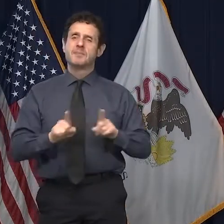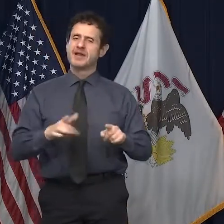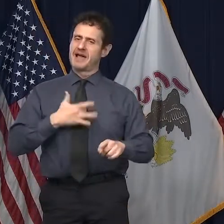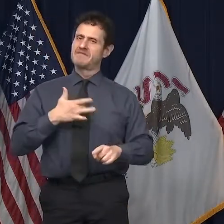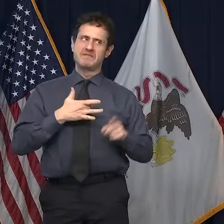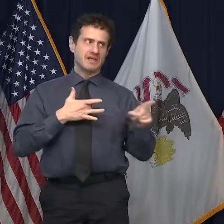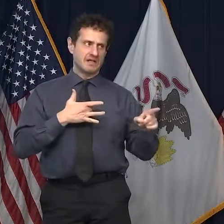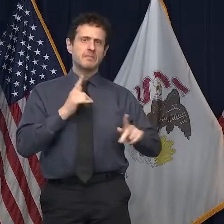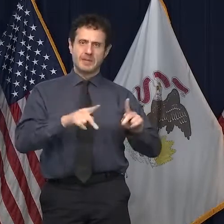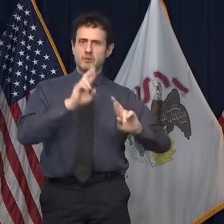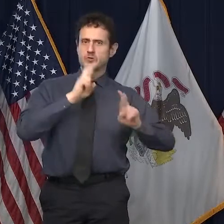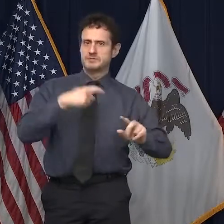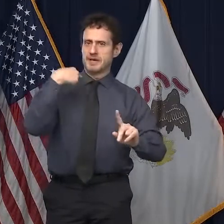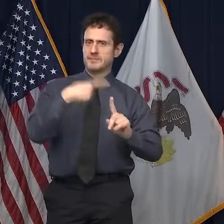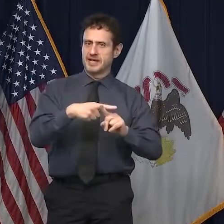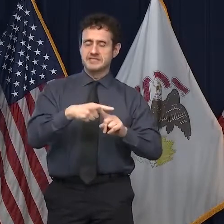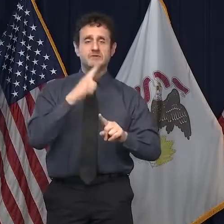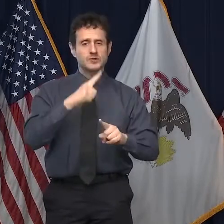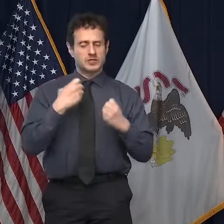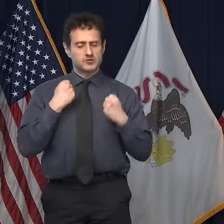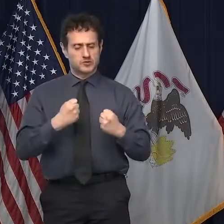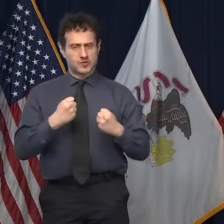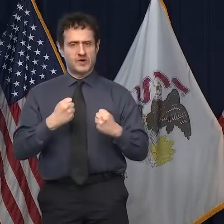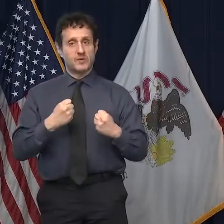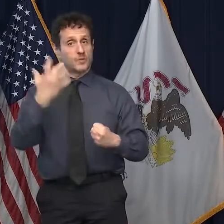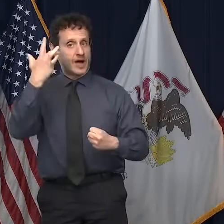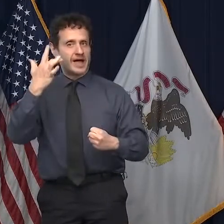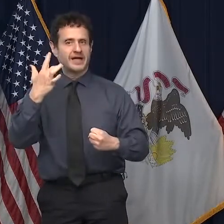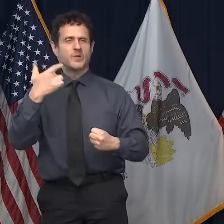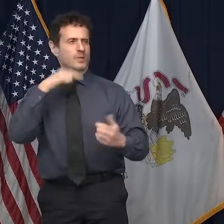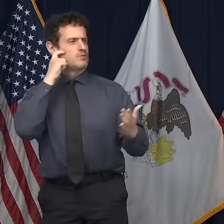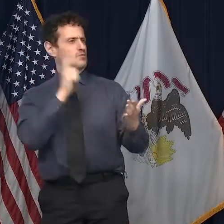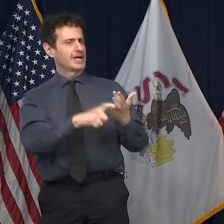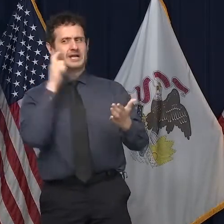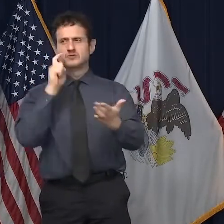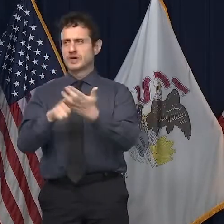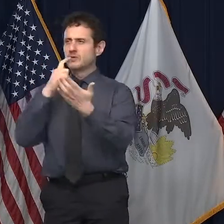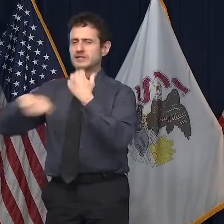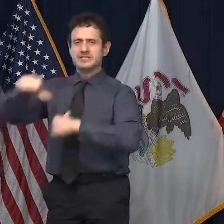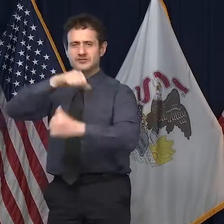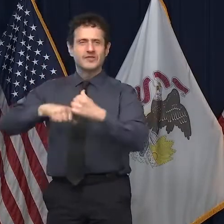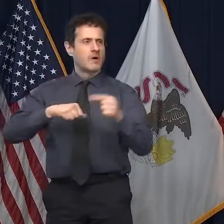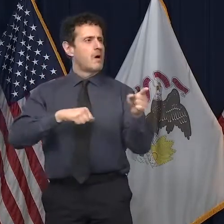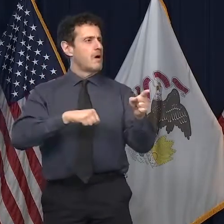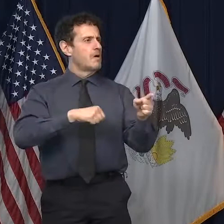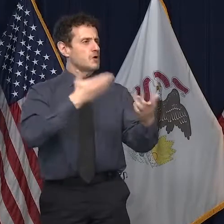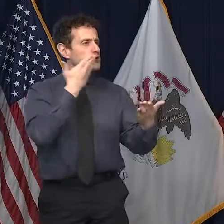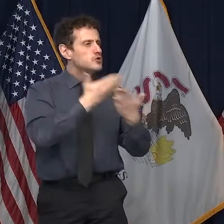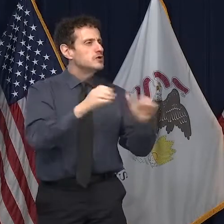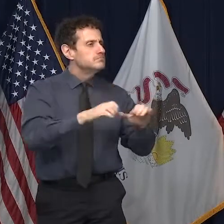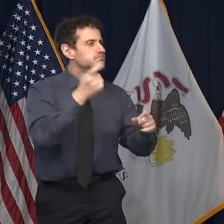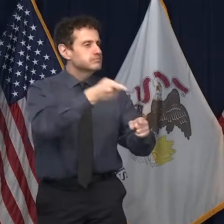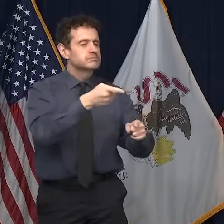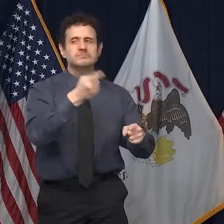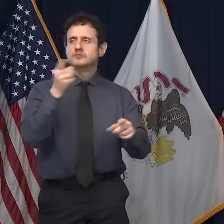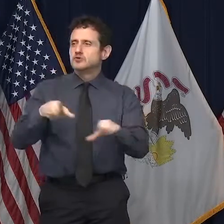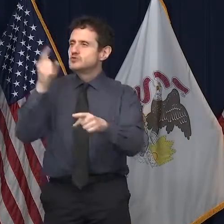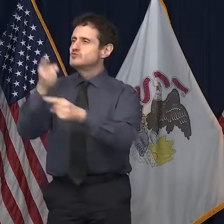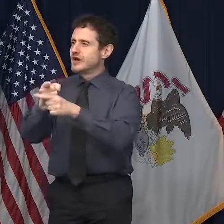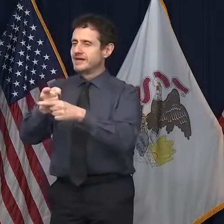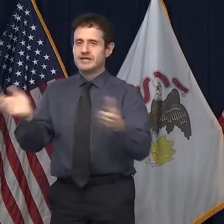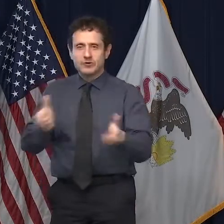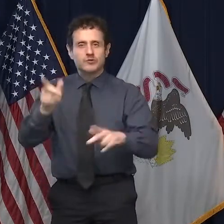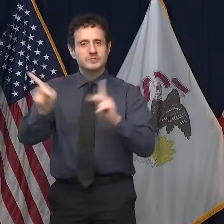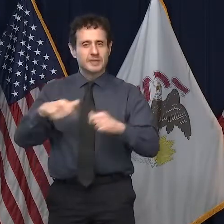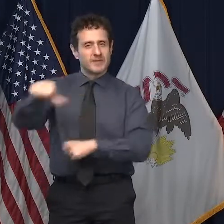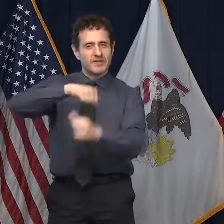like it's powerful in that it acknowledges the good acts of citizens, which hopefully encourages them to keep it